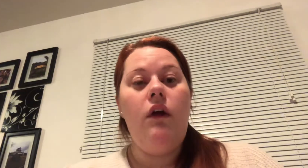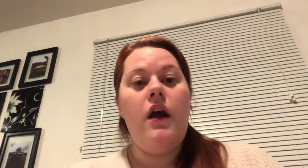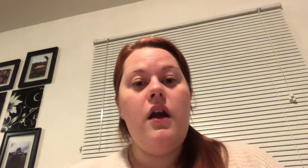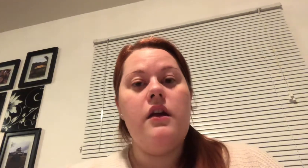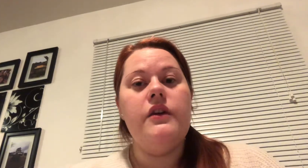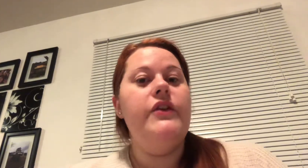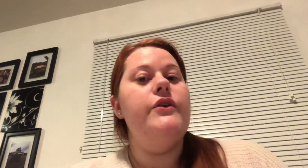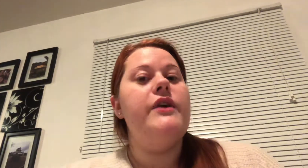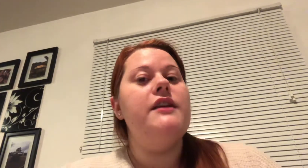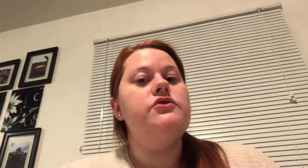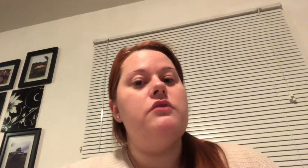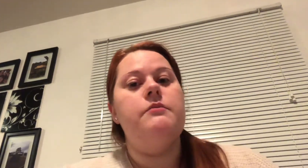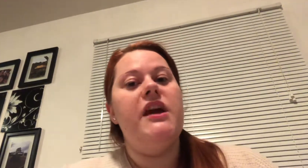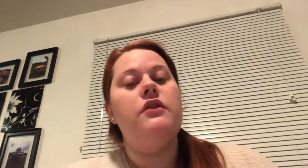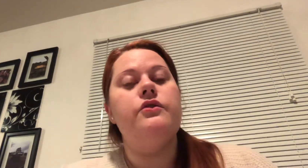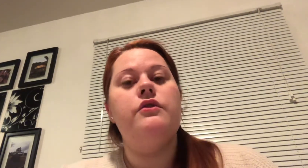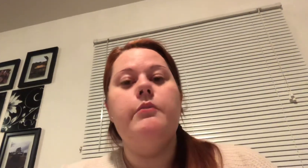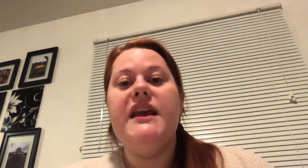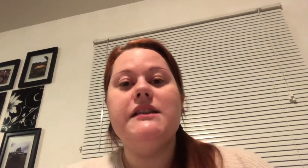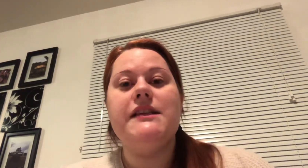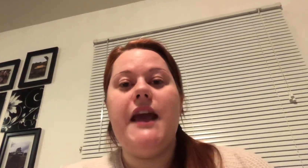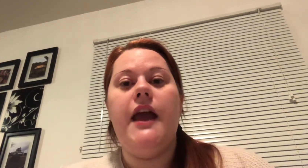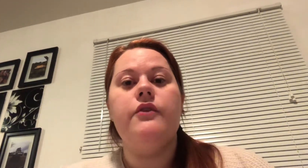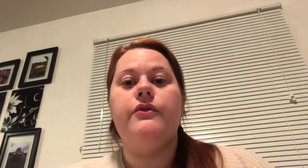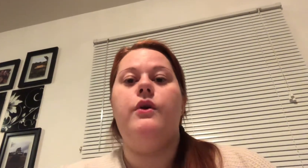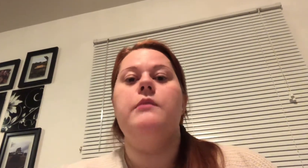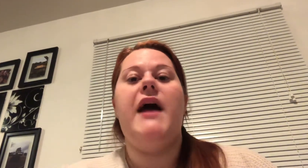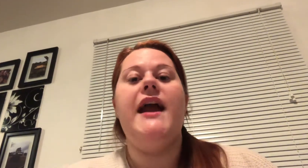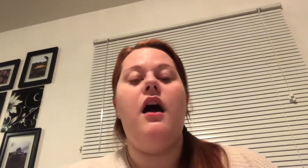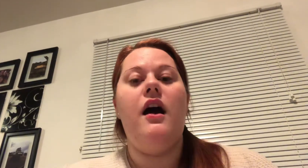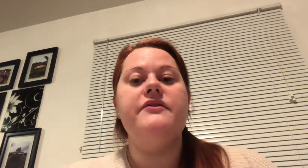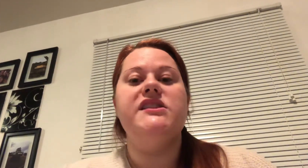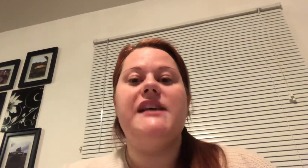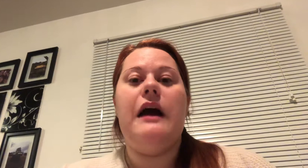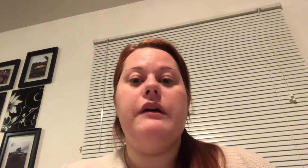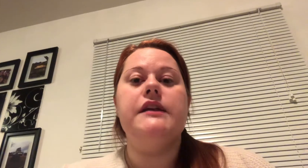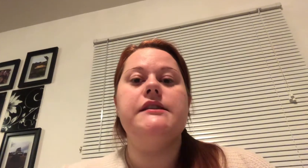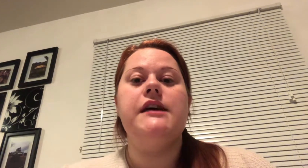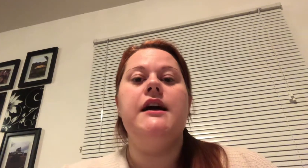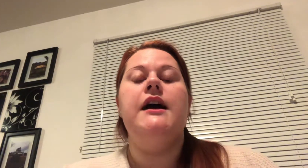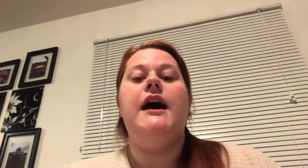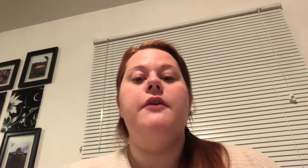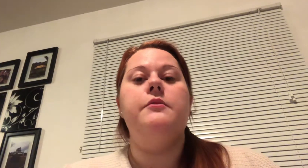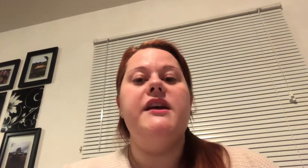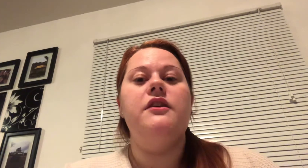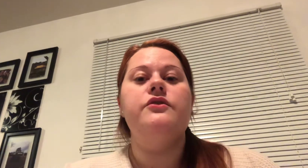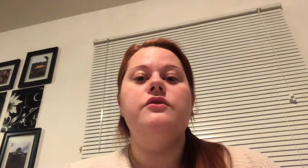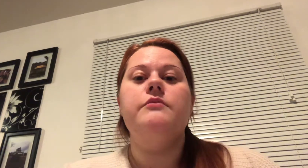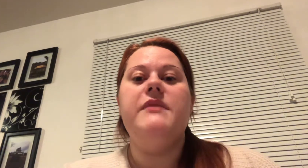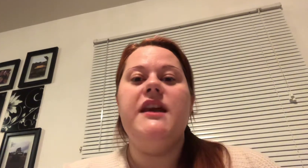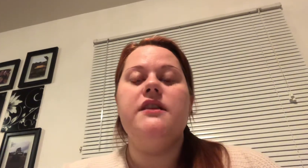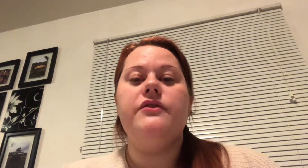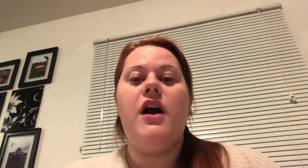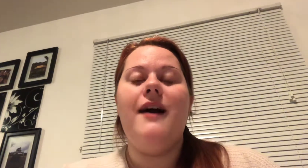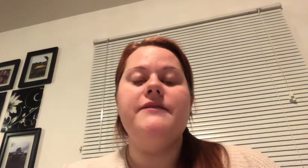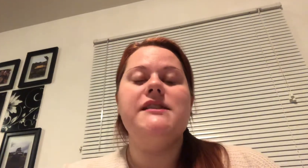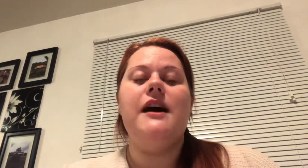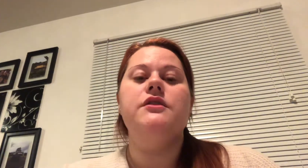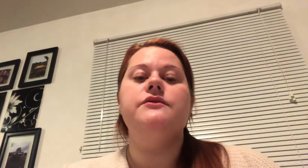or you can join me on Google Meet today for my office hours. I will be on Google Meet for office hours